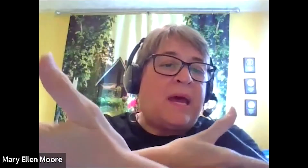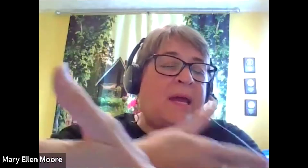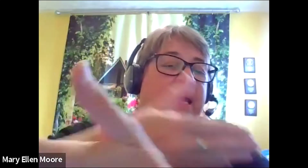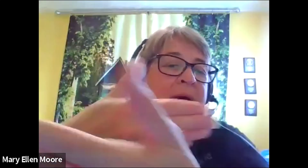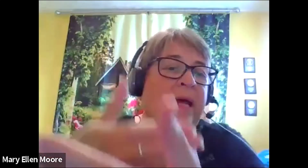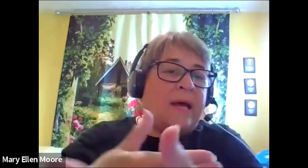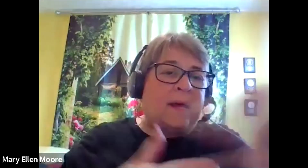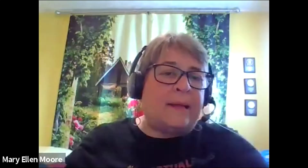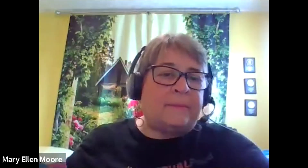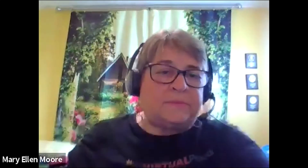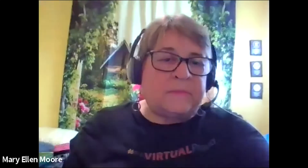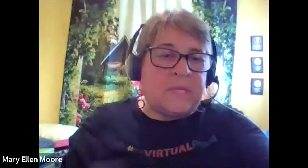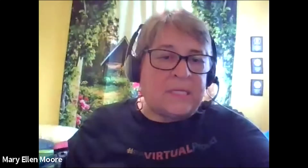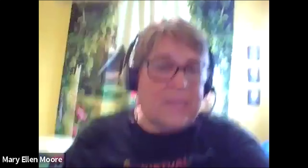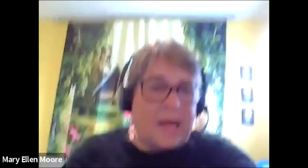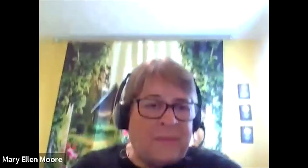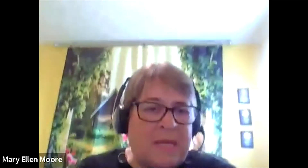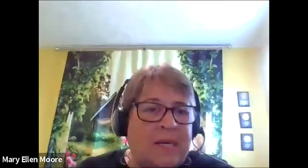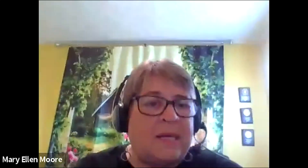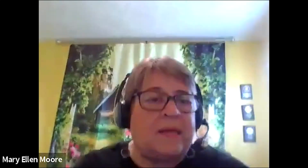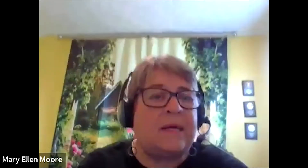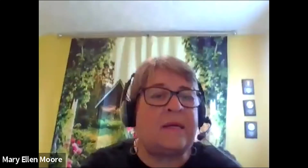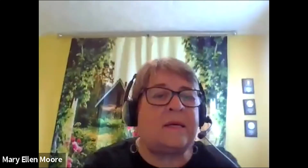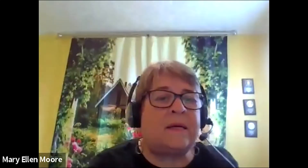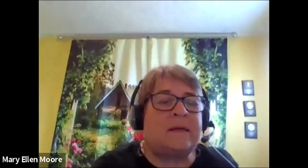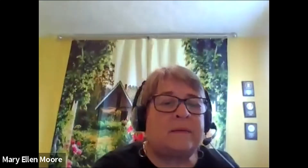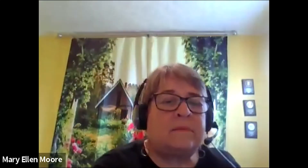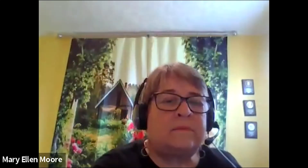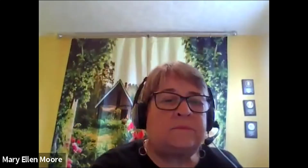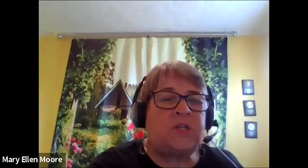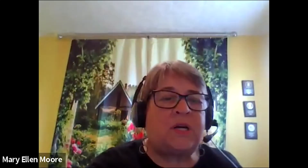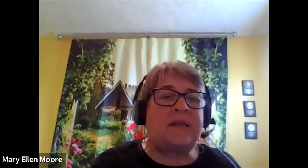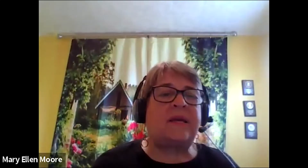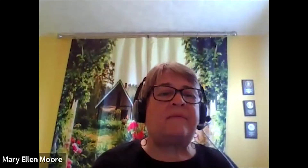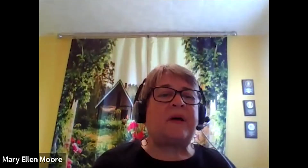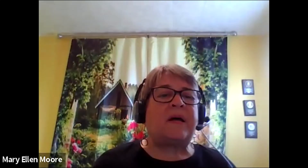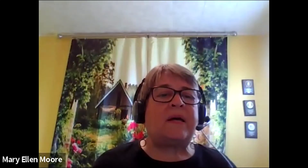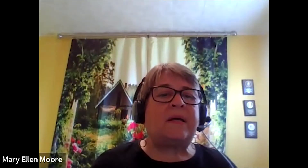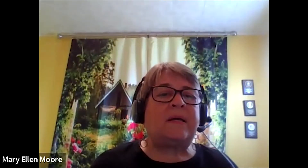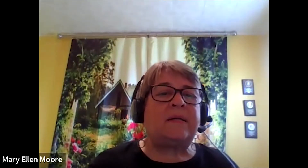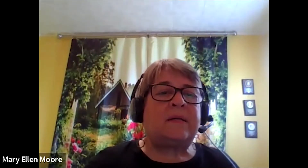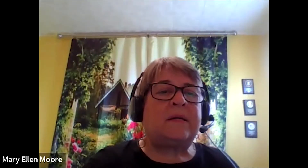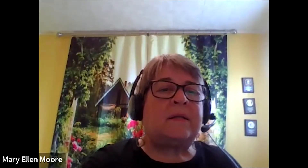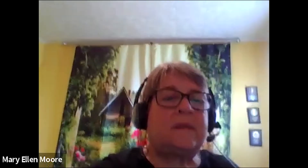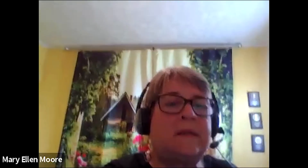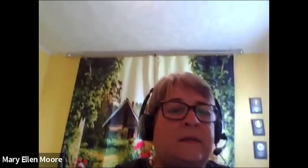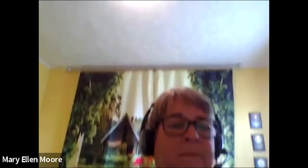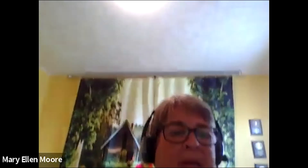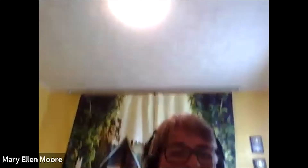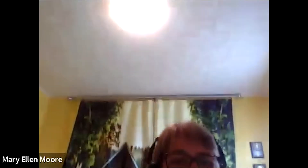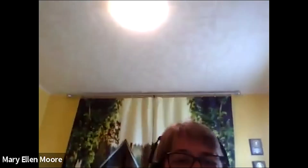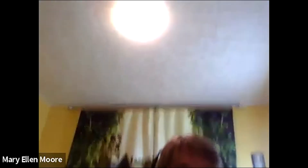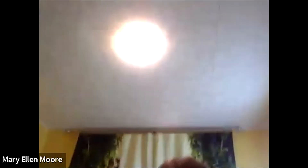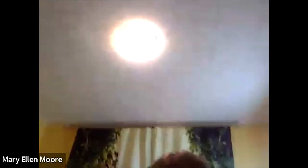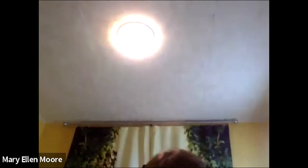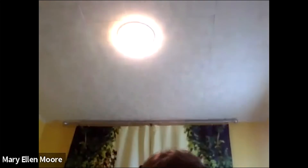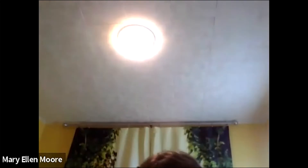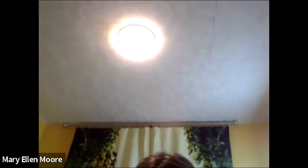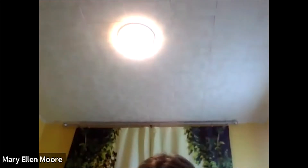Okay. It's got me trying to think if maybe I can stand up. Let's